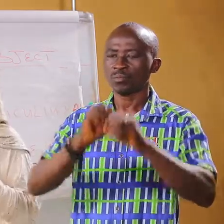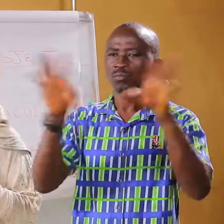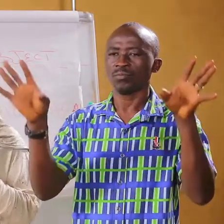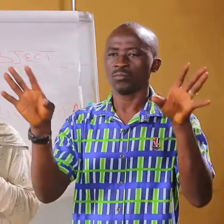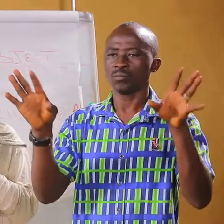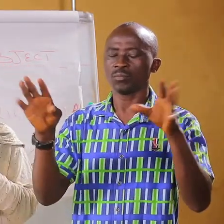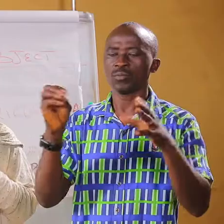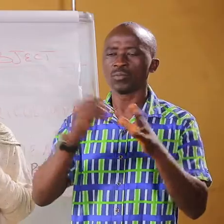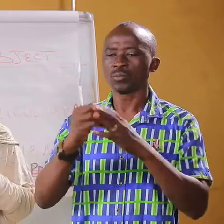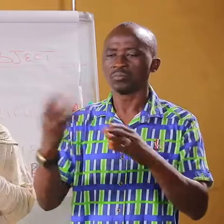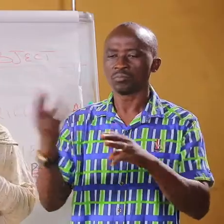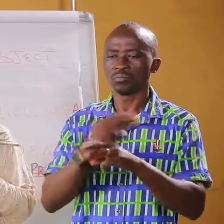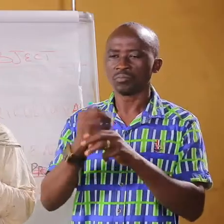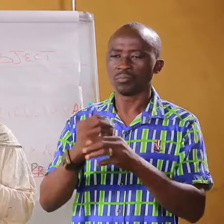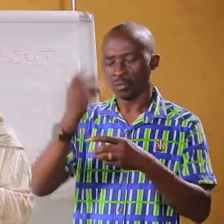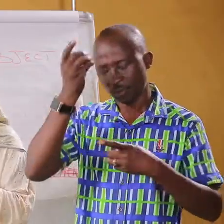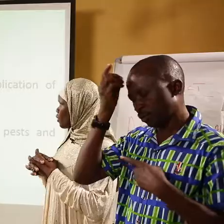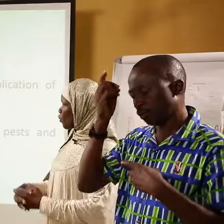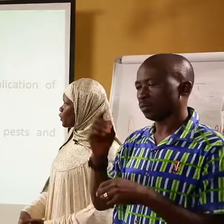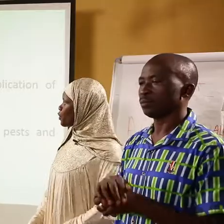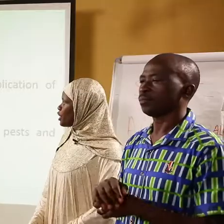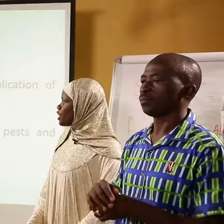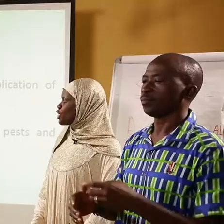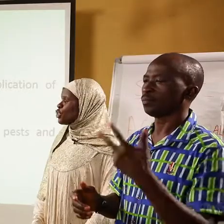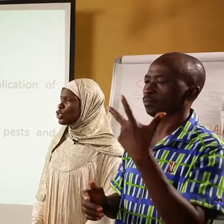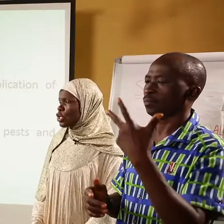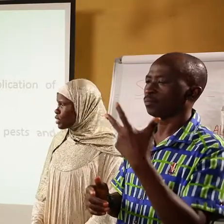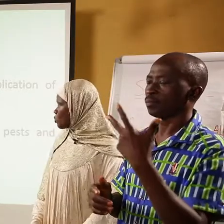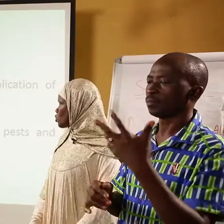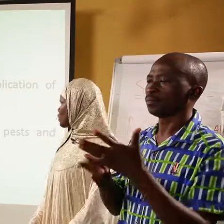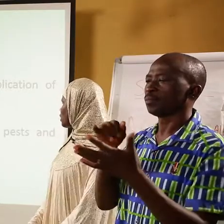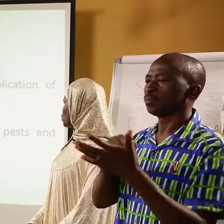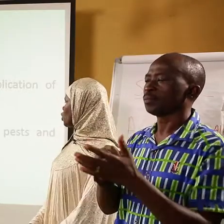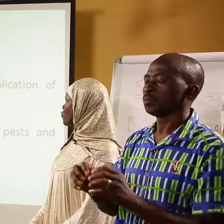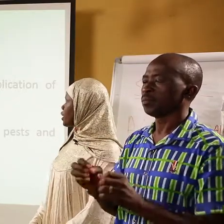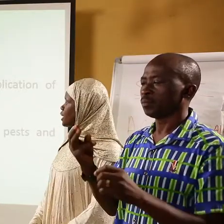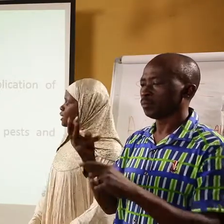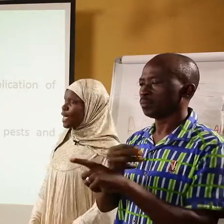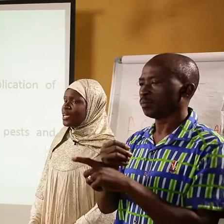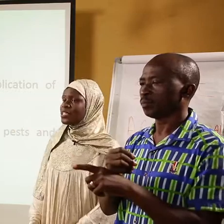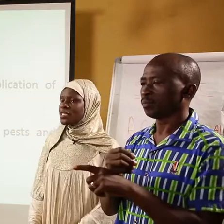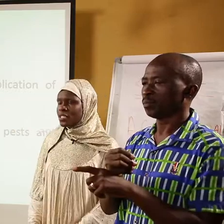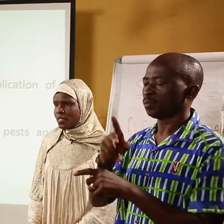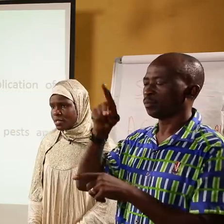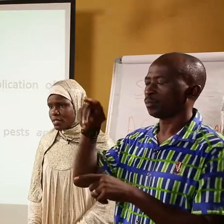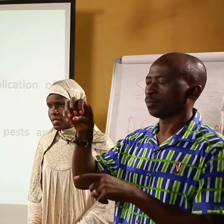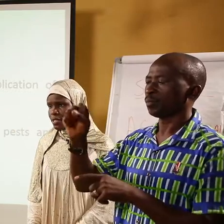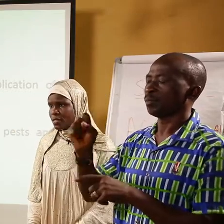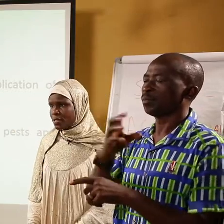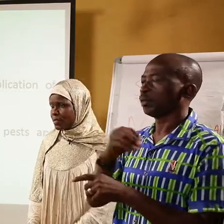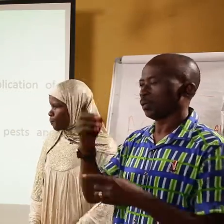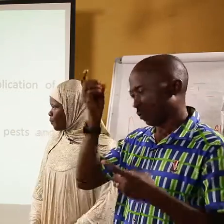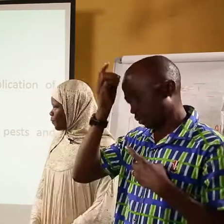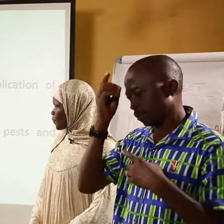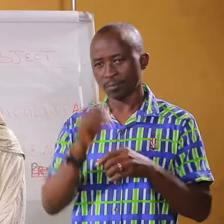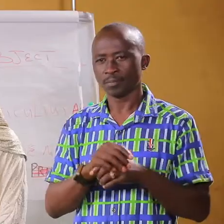or multiplication of germs. Number 3, it ensures the multiplication of pests and disease.